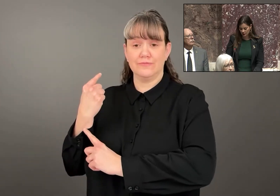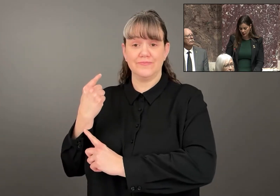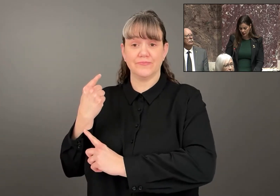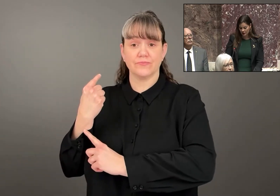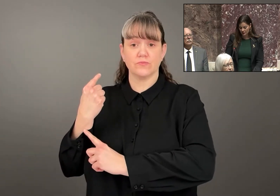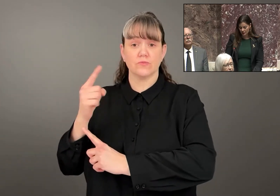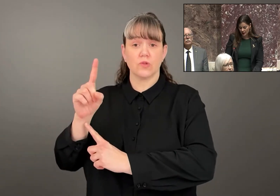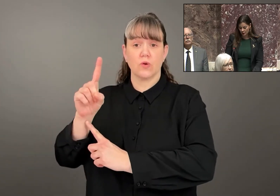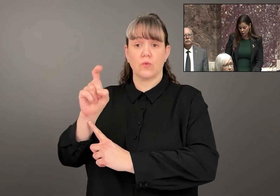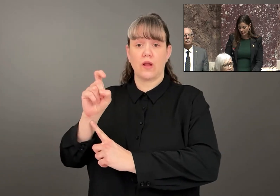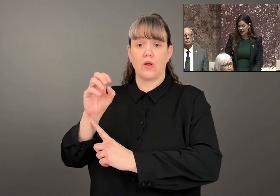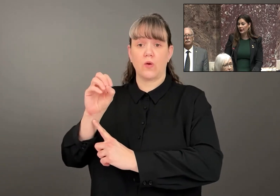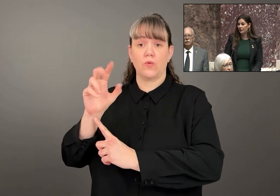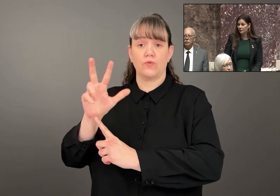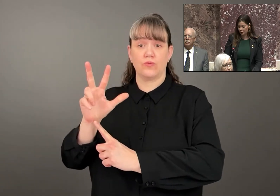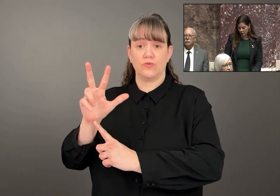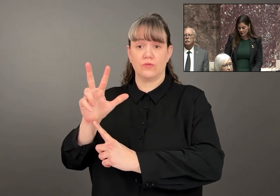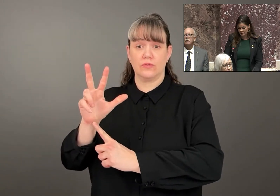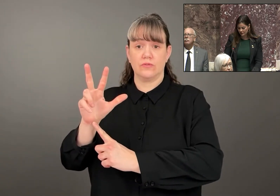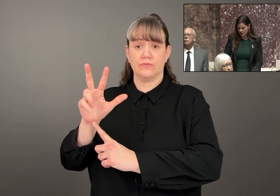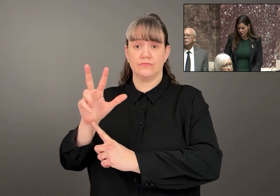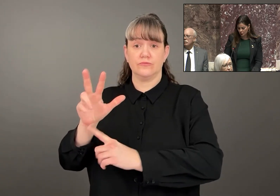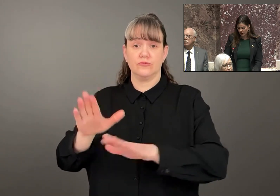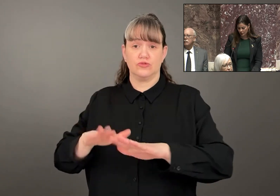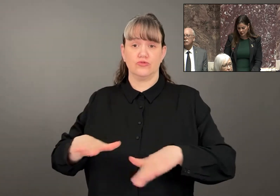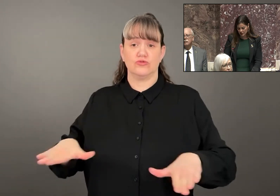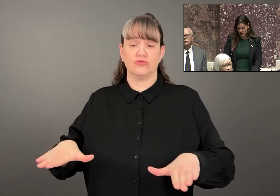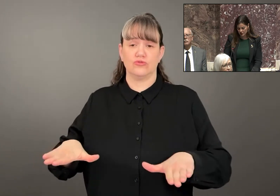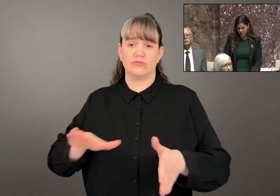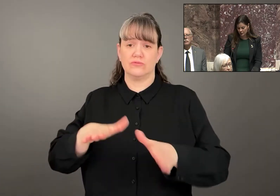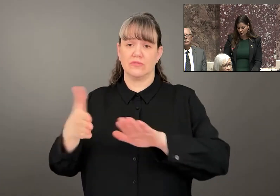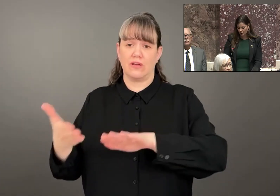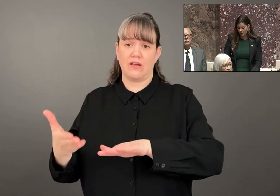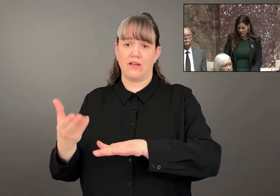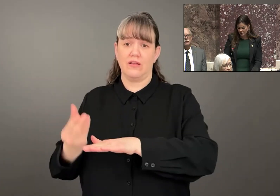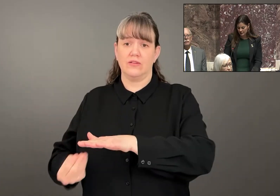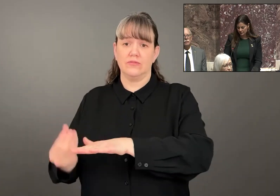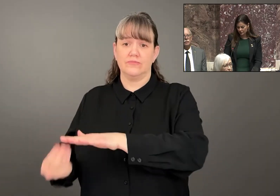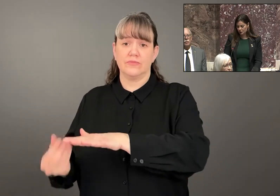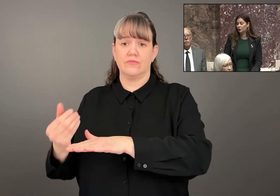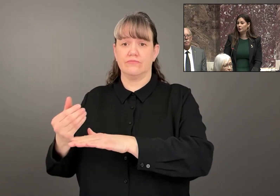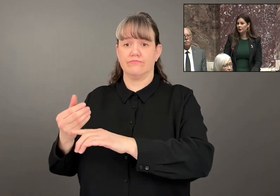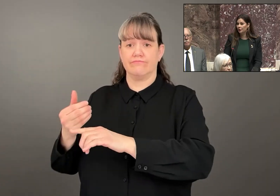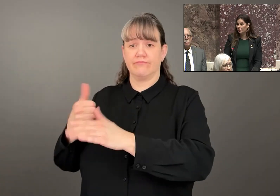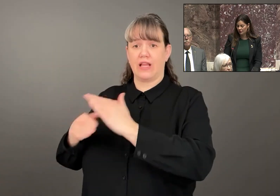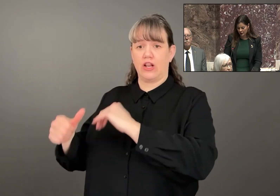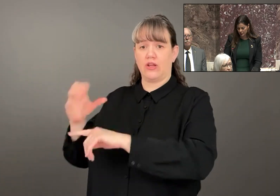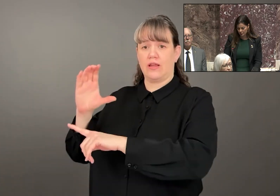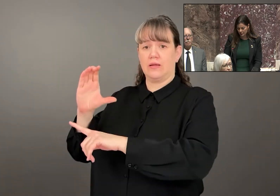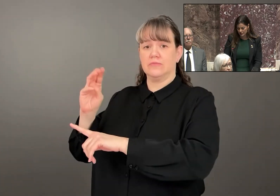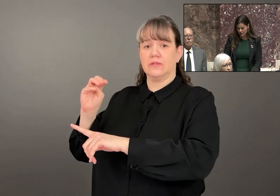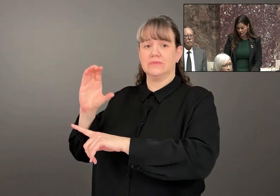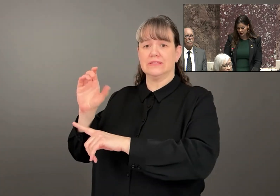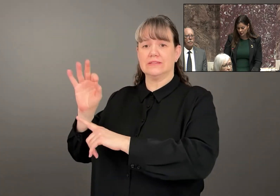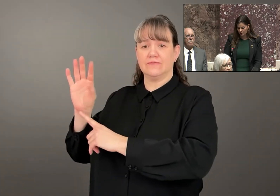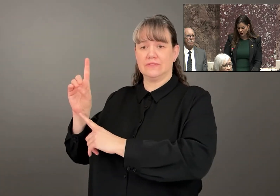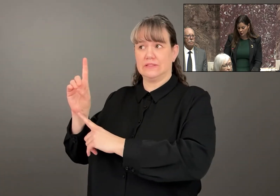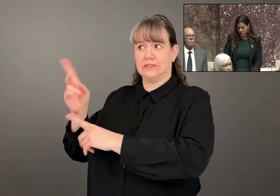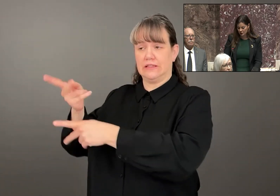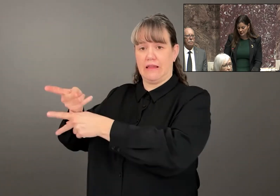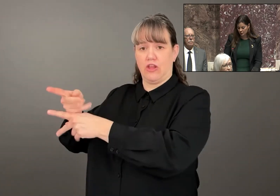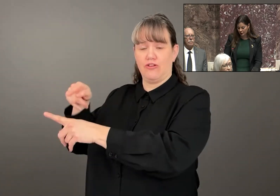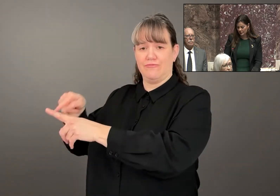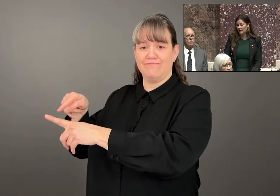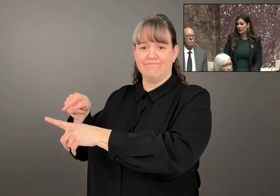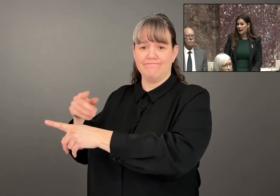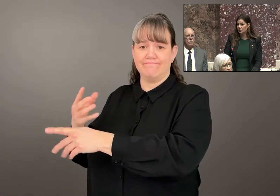MCFD. Given that only 9 of the current 72 recommendations from the Representative for Children and Youth have been implemented, my